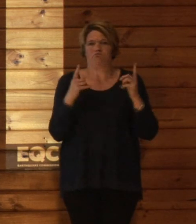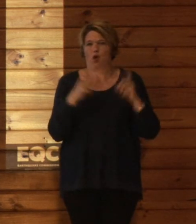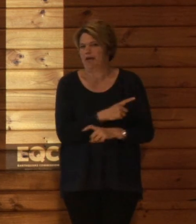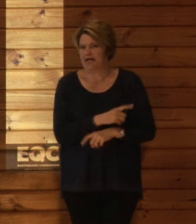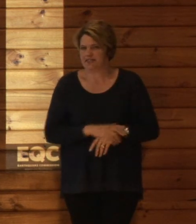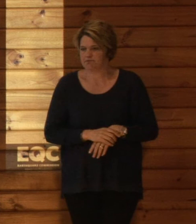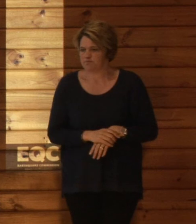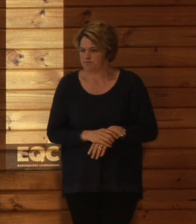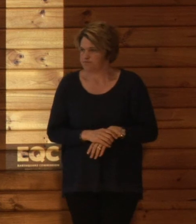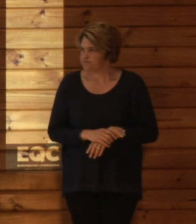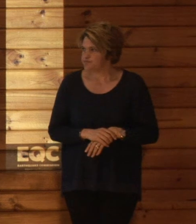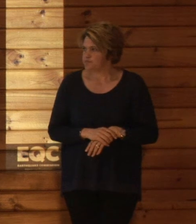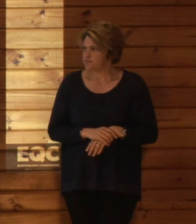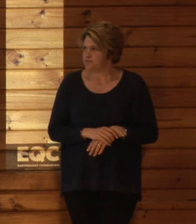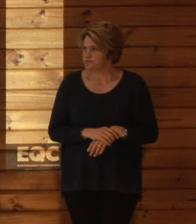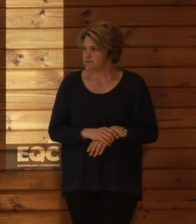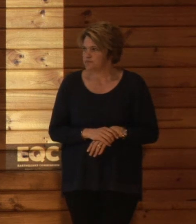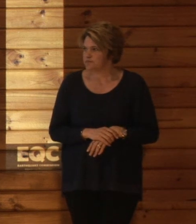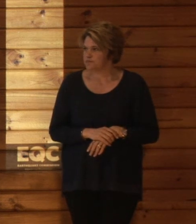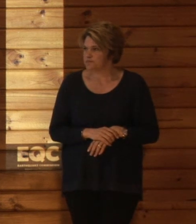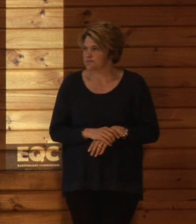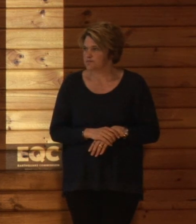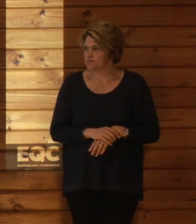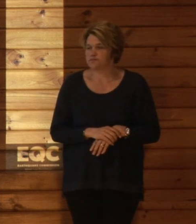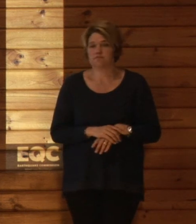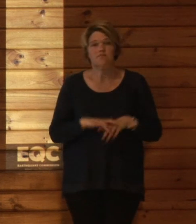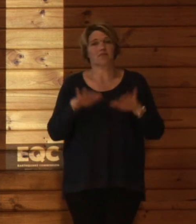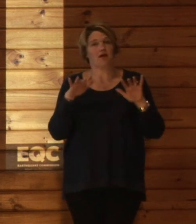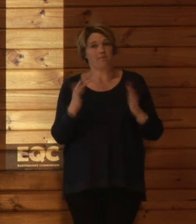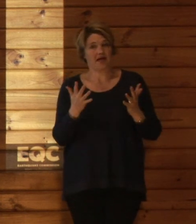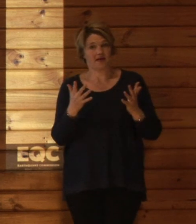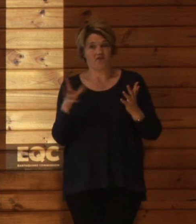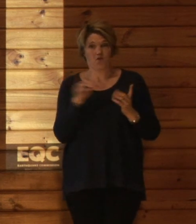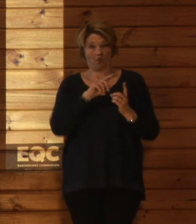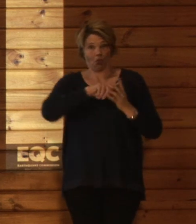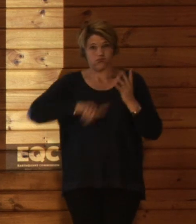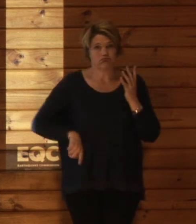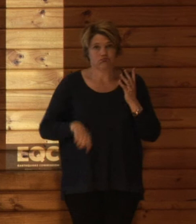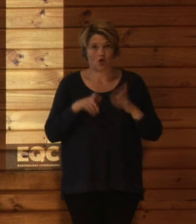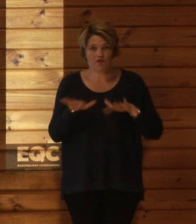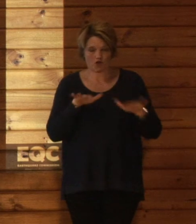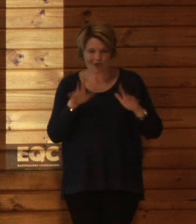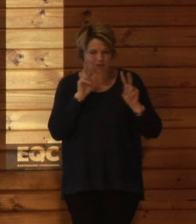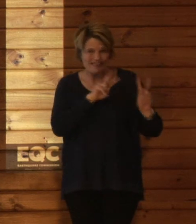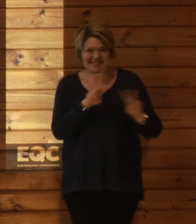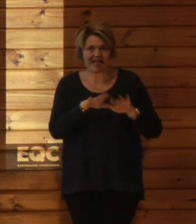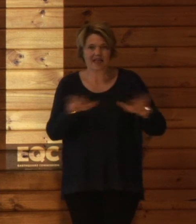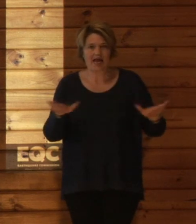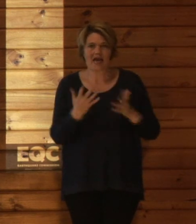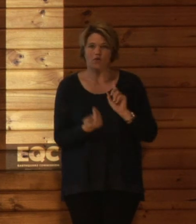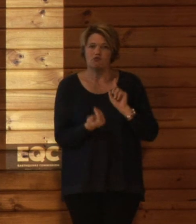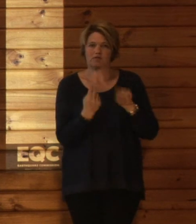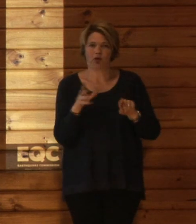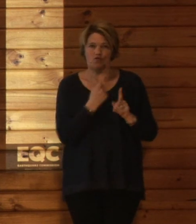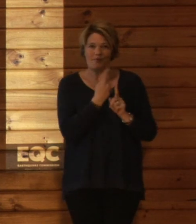earthquakes, we've been able to see how the land responds in each of the different earthquakes. And that enabled us to see that in some cases the land was actually getting